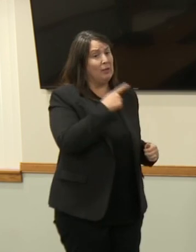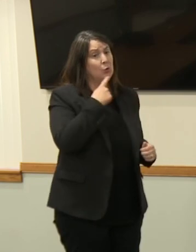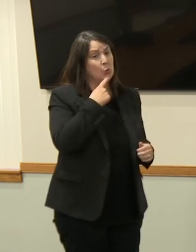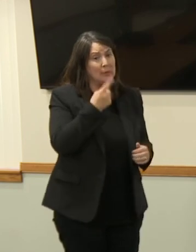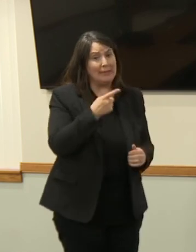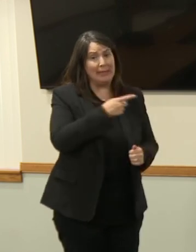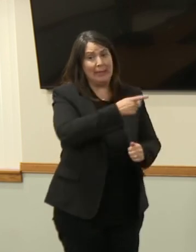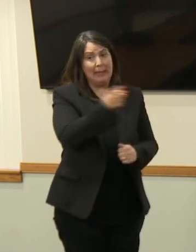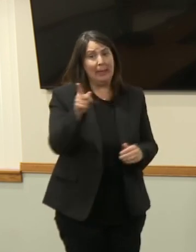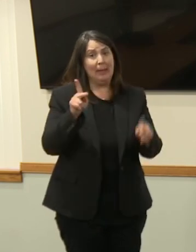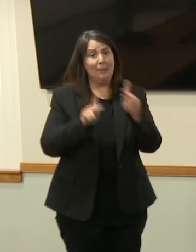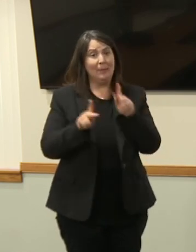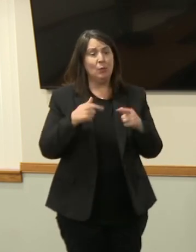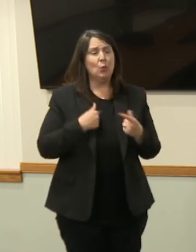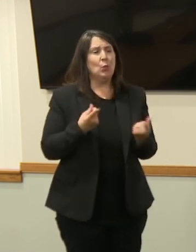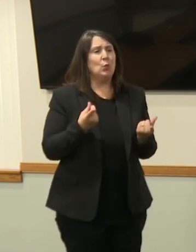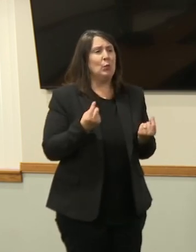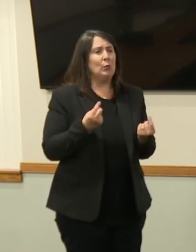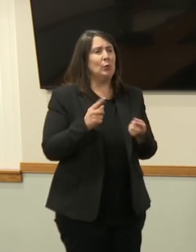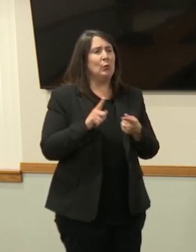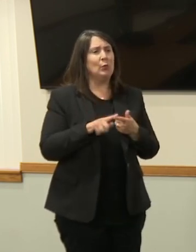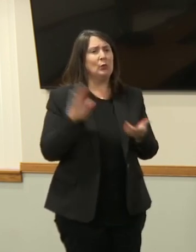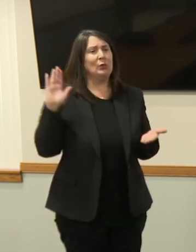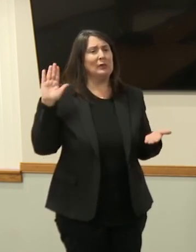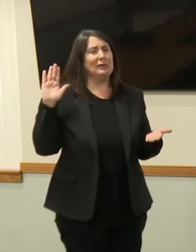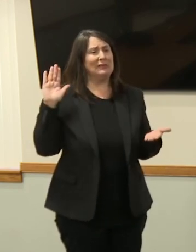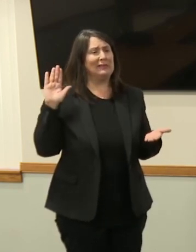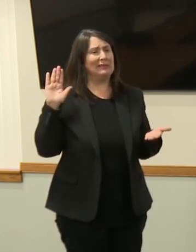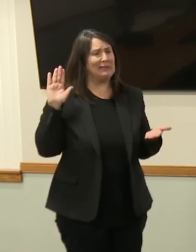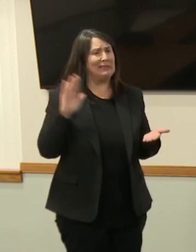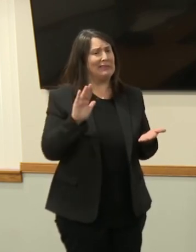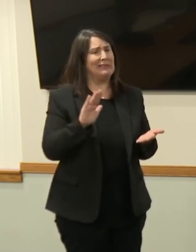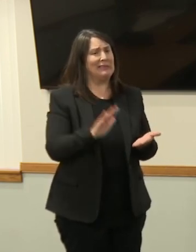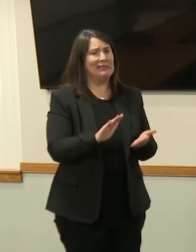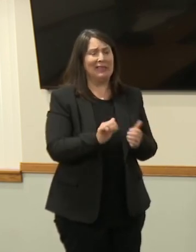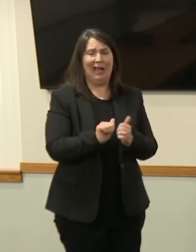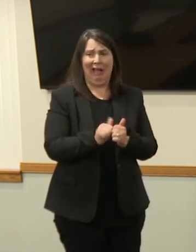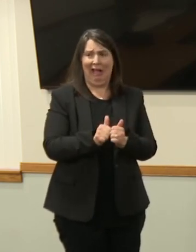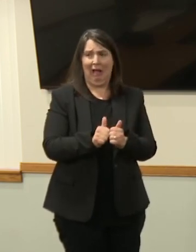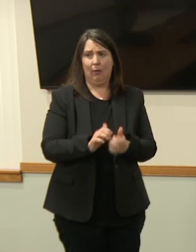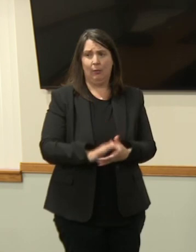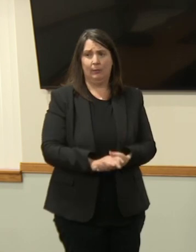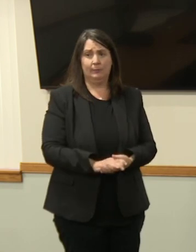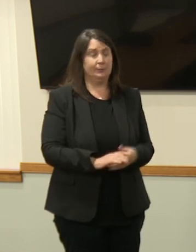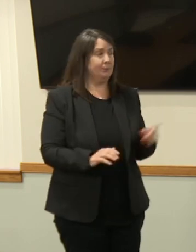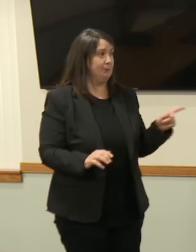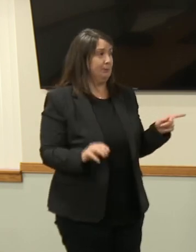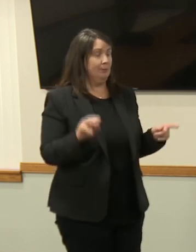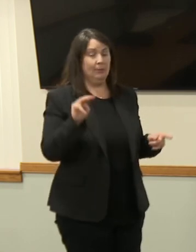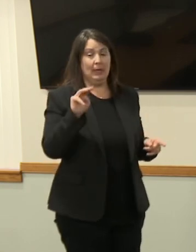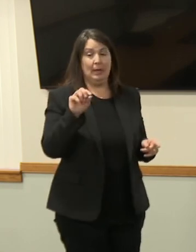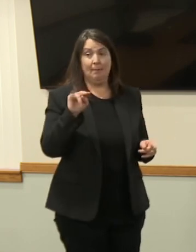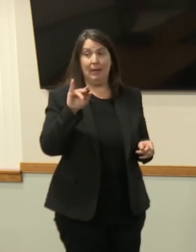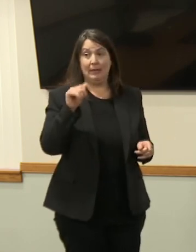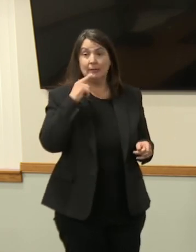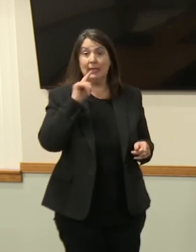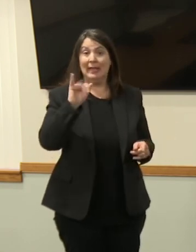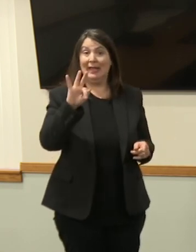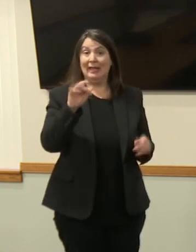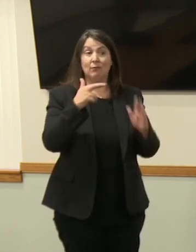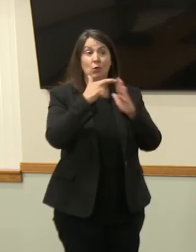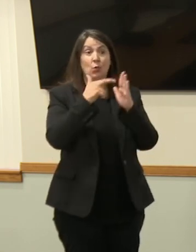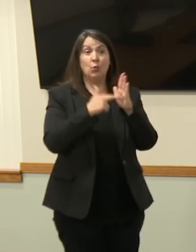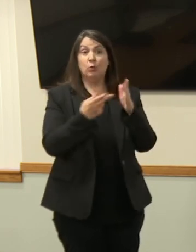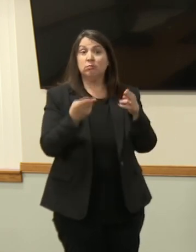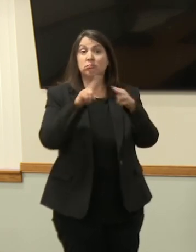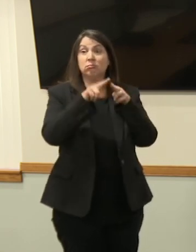to do to bring ourselves back out of that? So the question is, if we get into mitigation and we